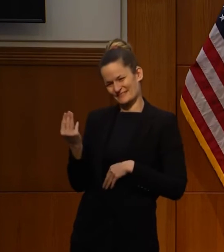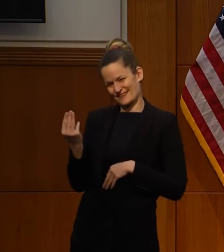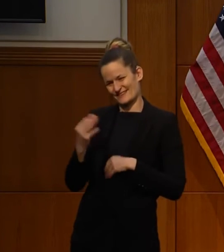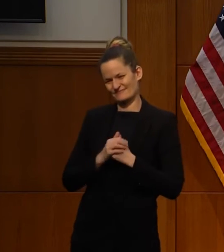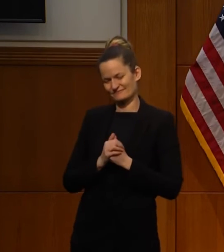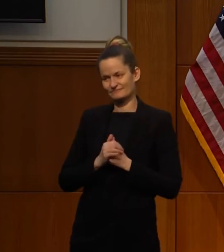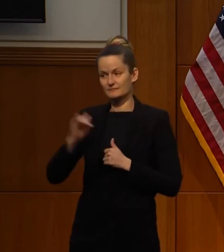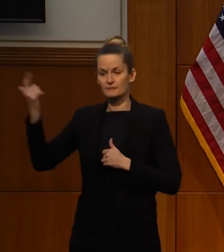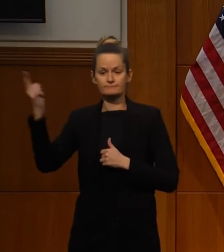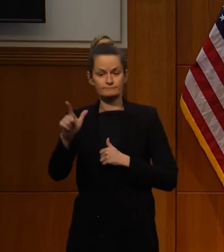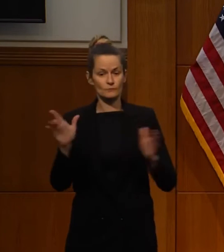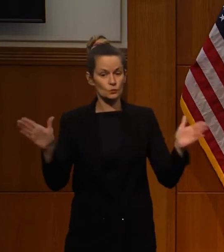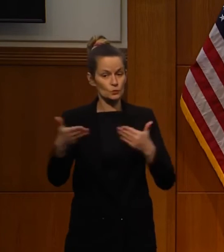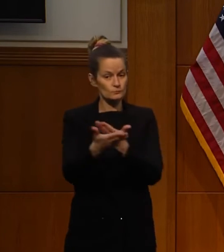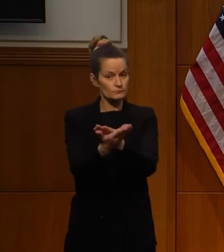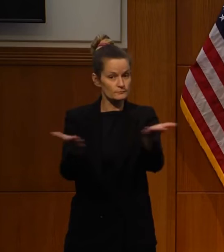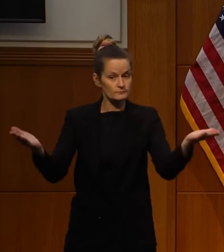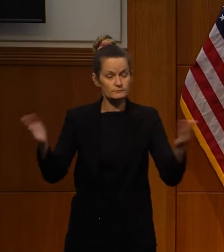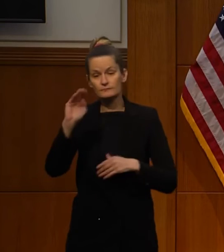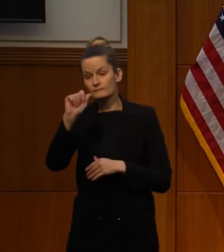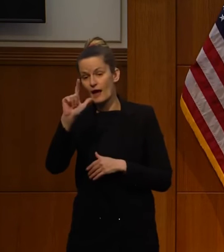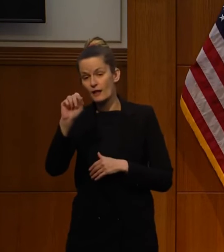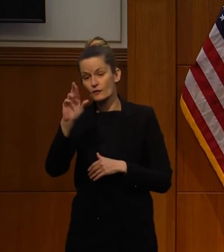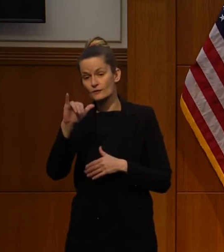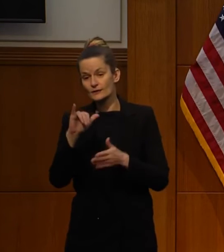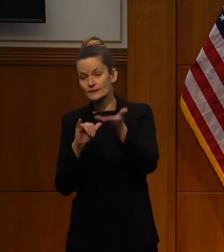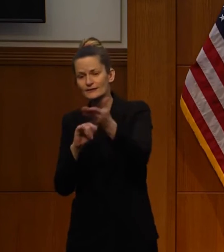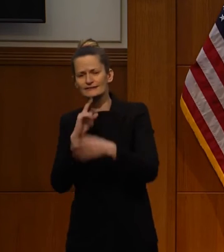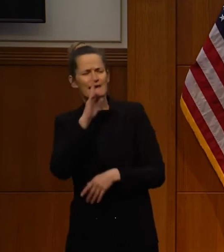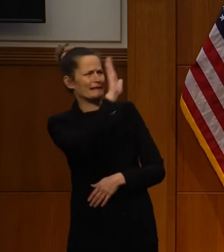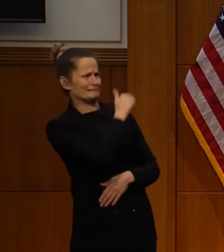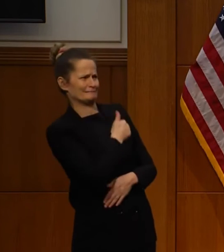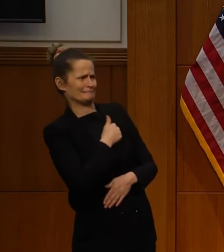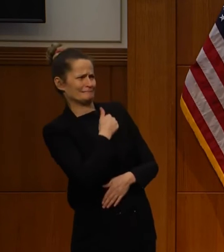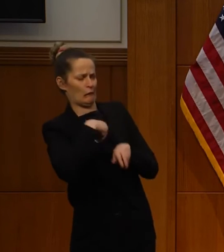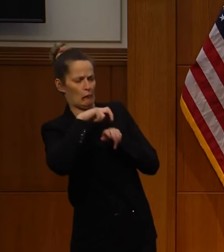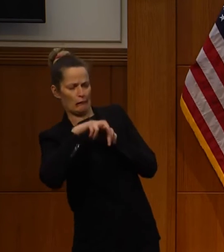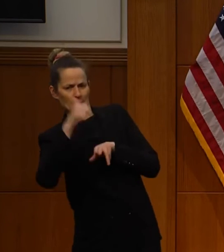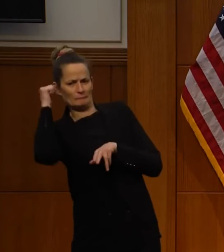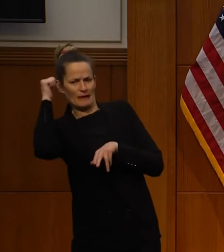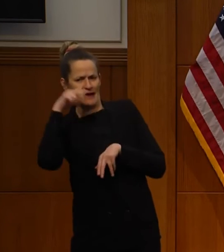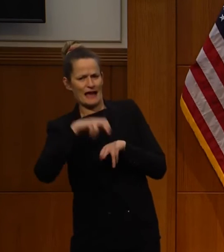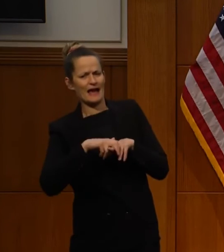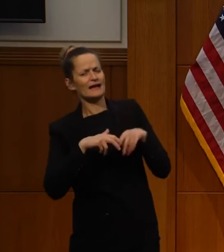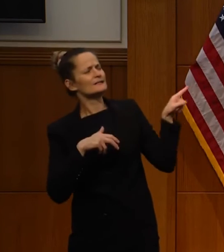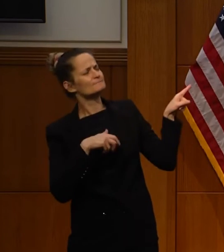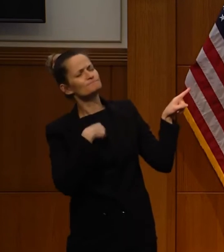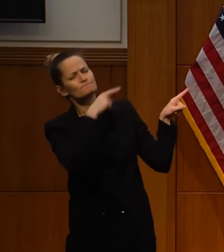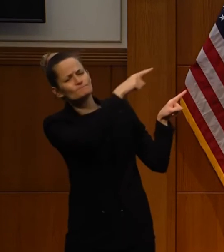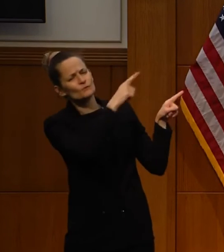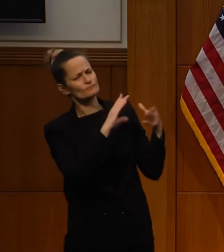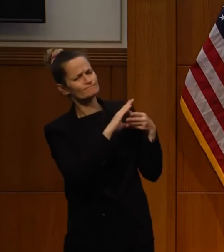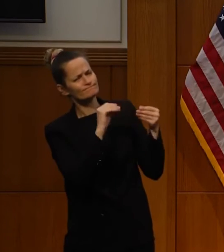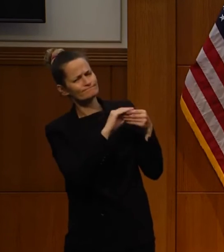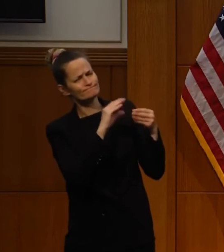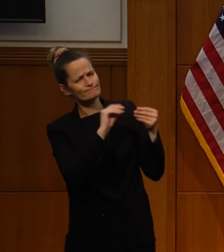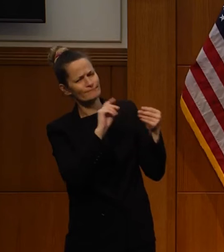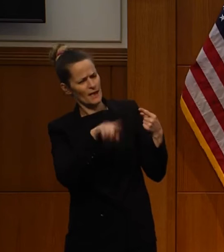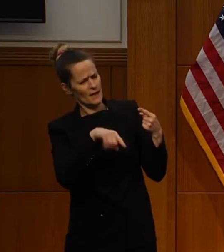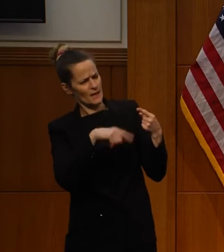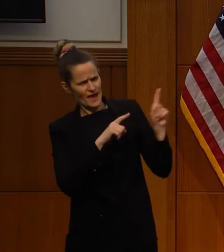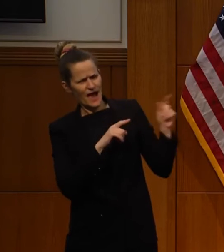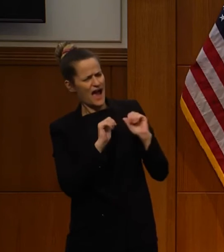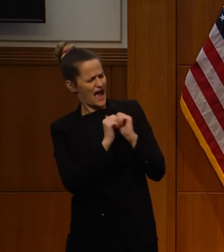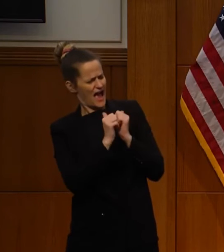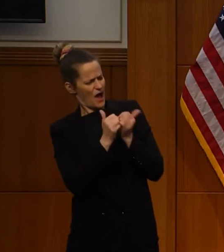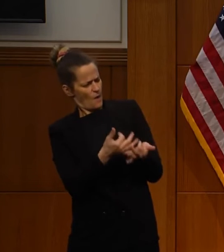Hey, I'm back here, sorry, sitting down. Could you just speak briefly to the importance of